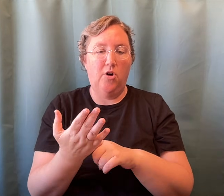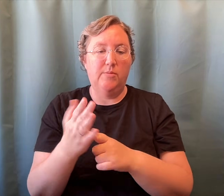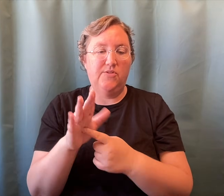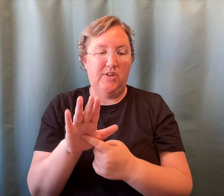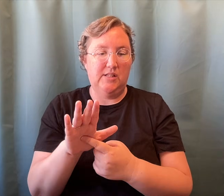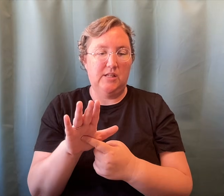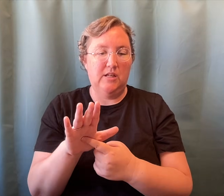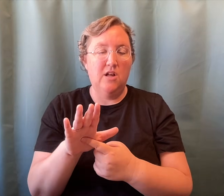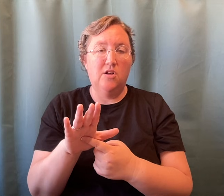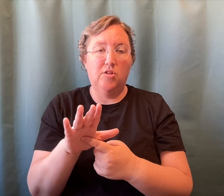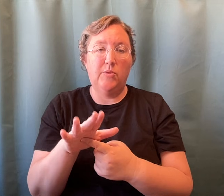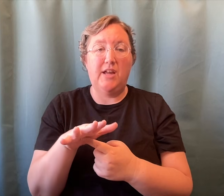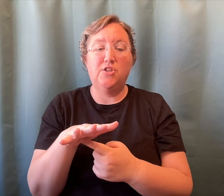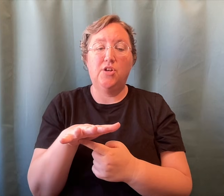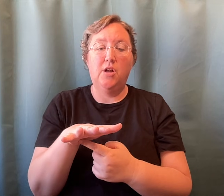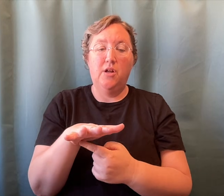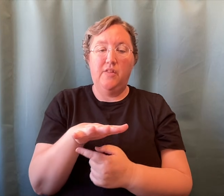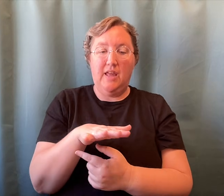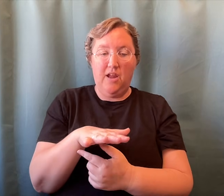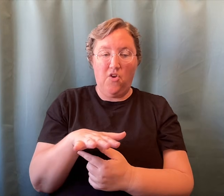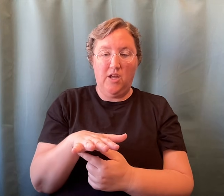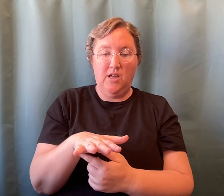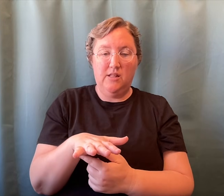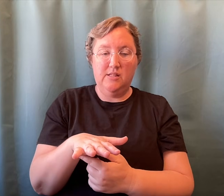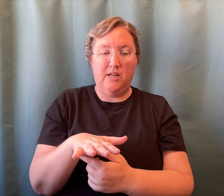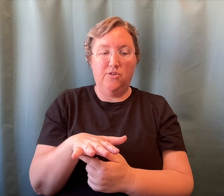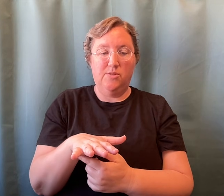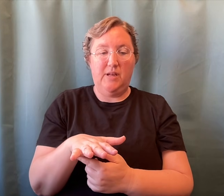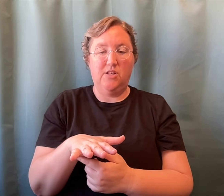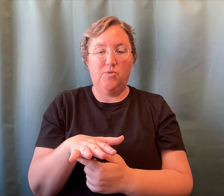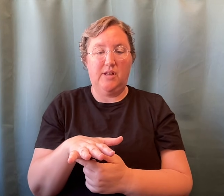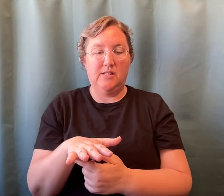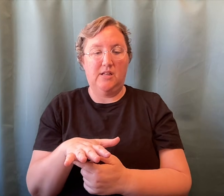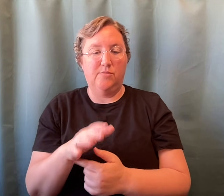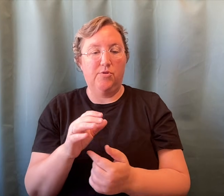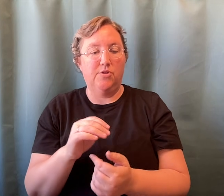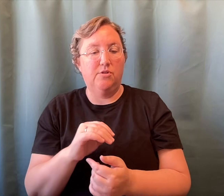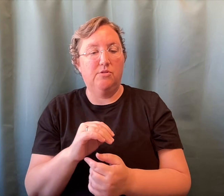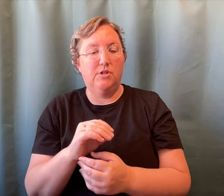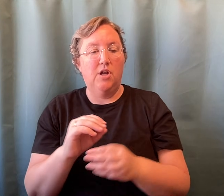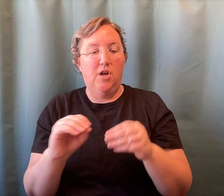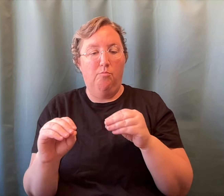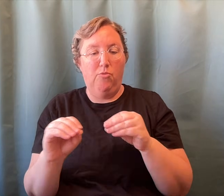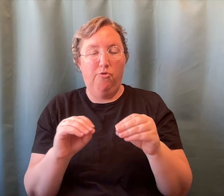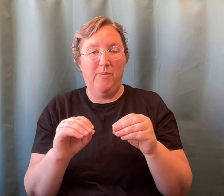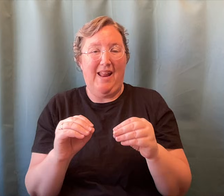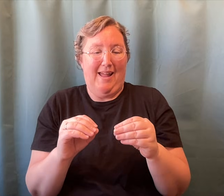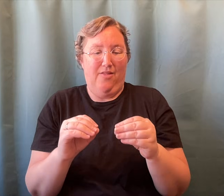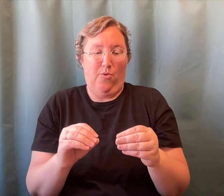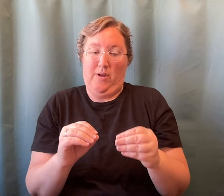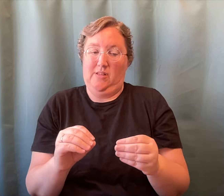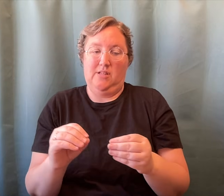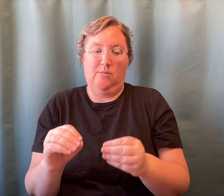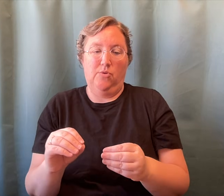is facing. Location, the area in the sign or space where that sign is produced. Movement, the way the sign